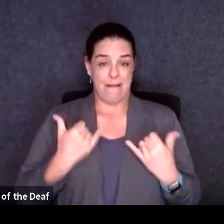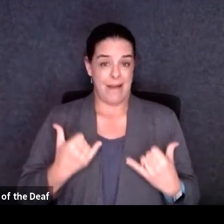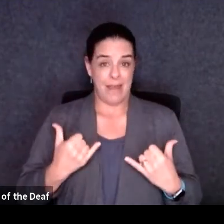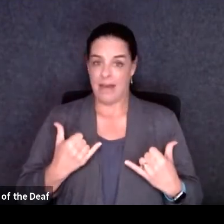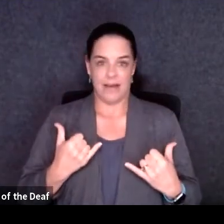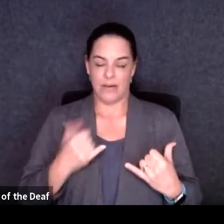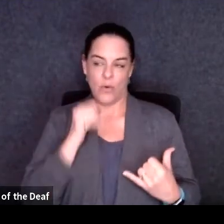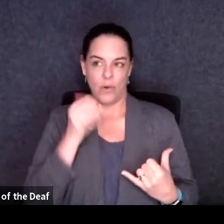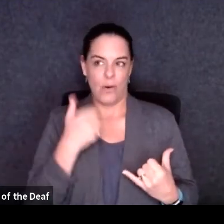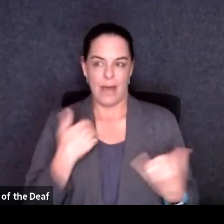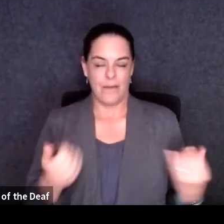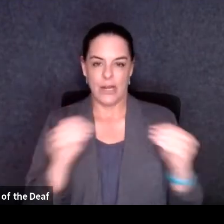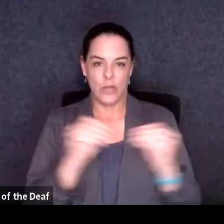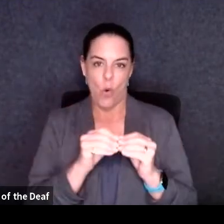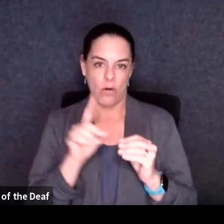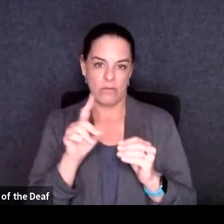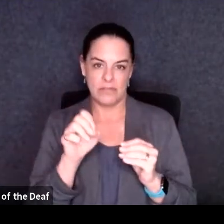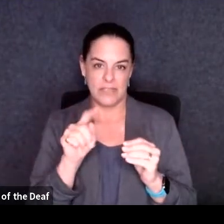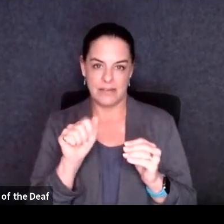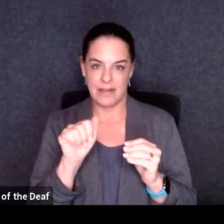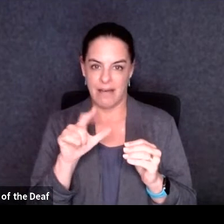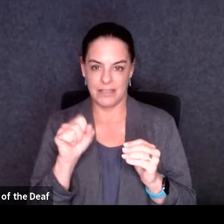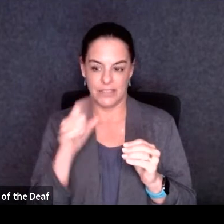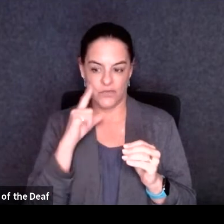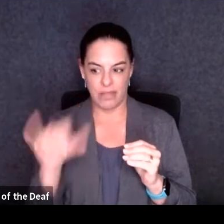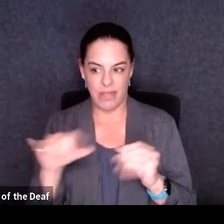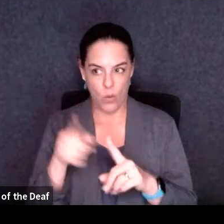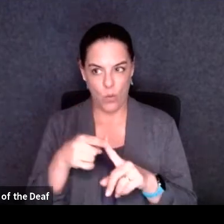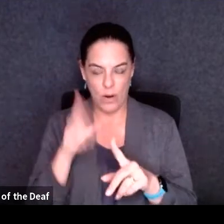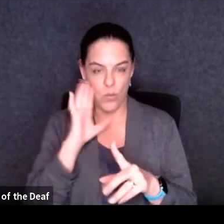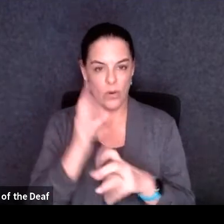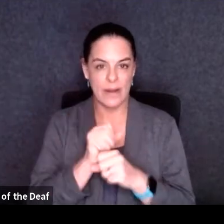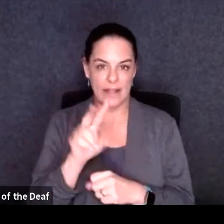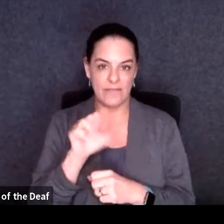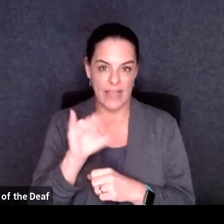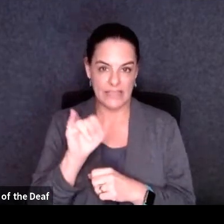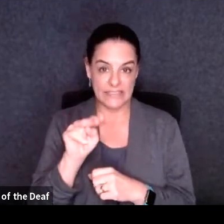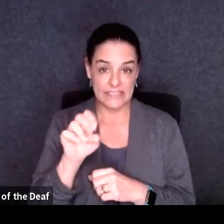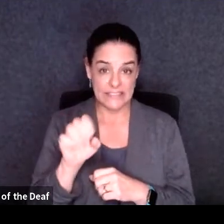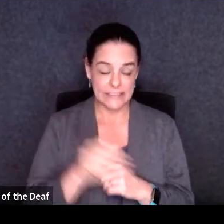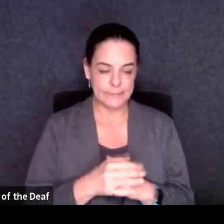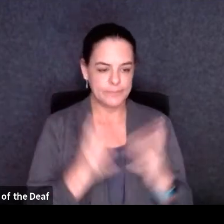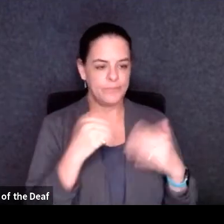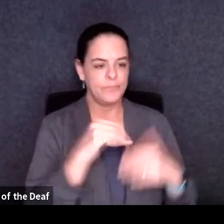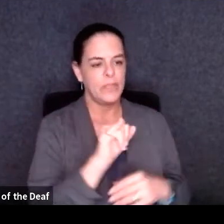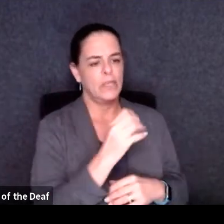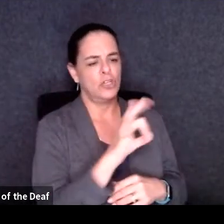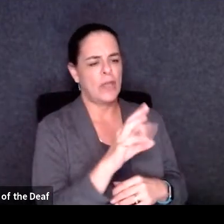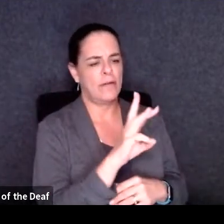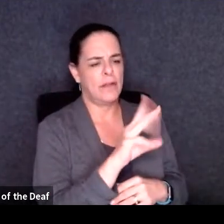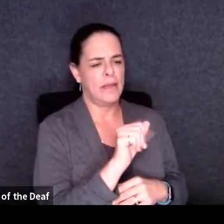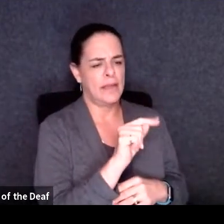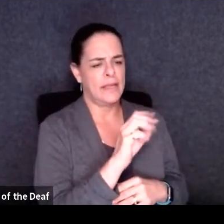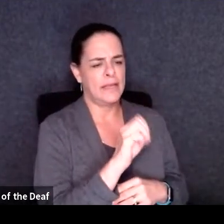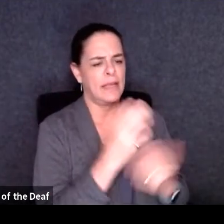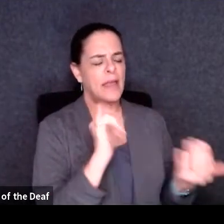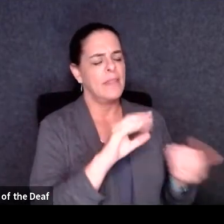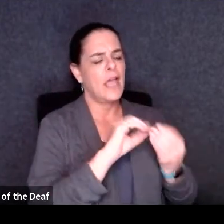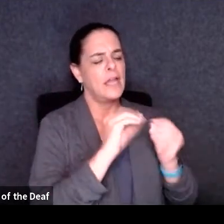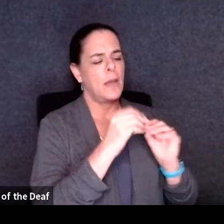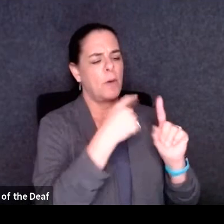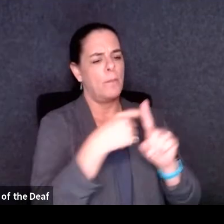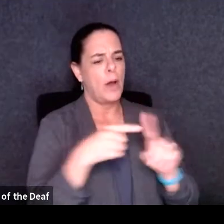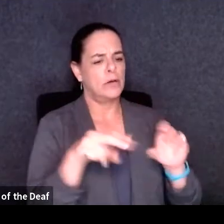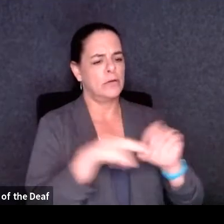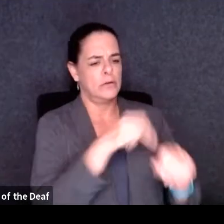more knowledge than that of when we may receive vaccine. From Jeff with WATE, the number of positive inpatients